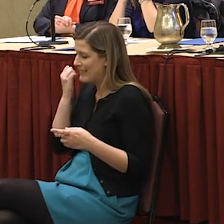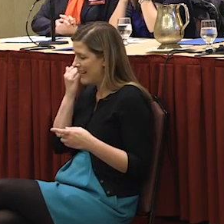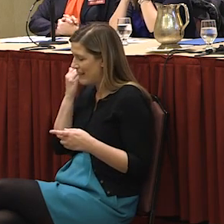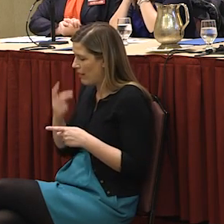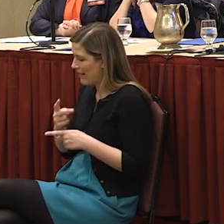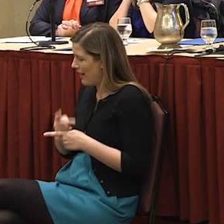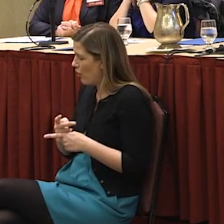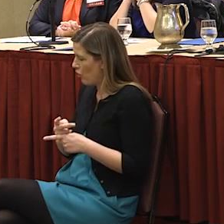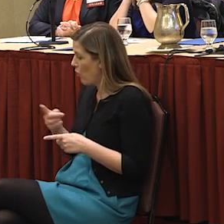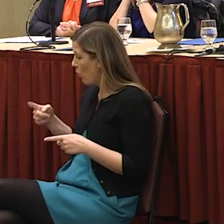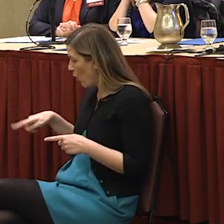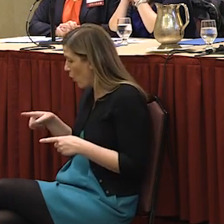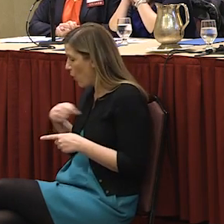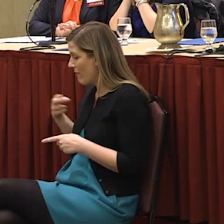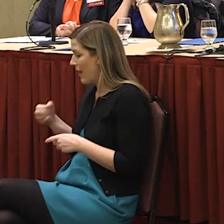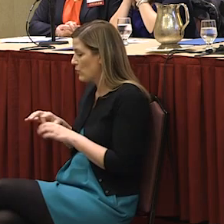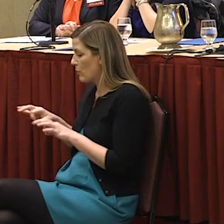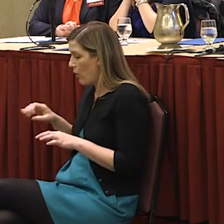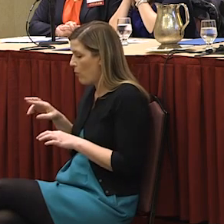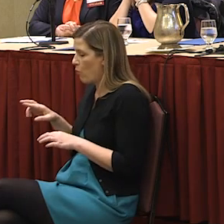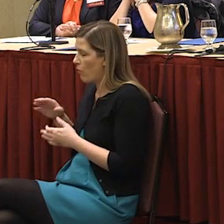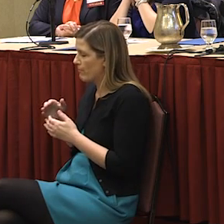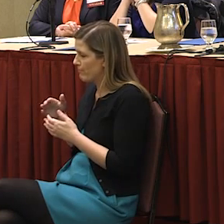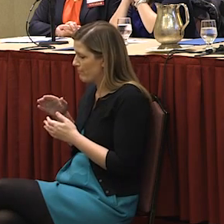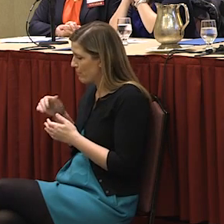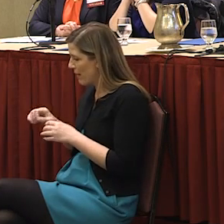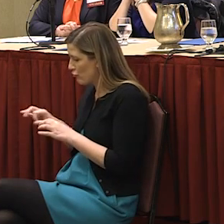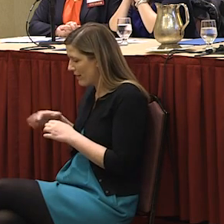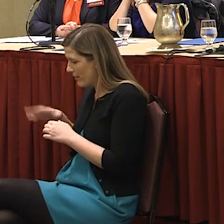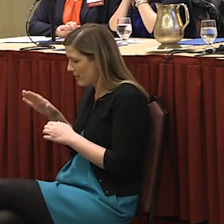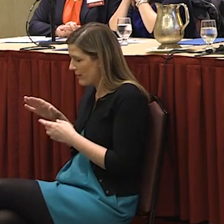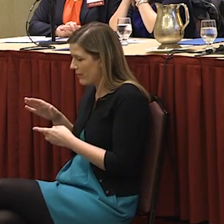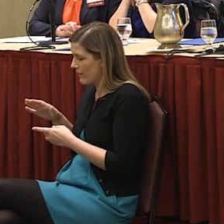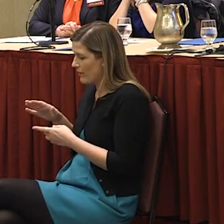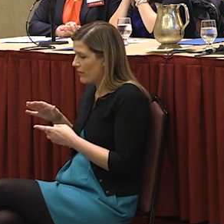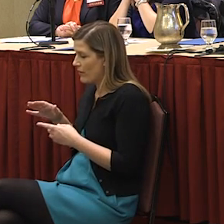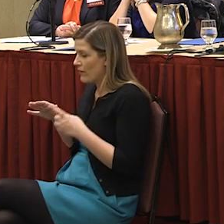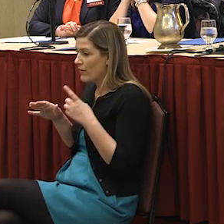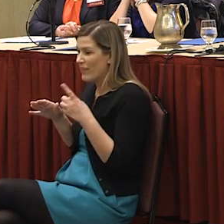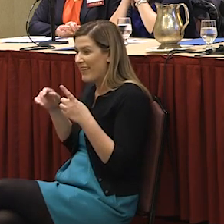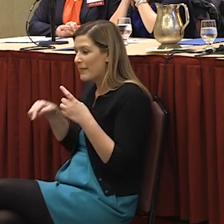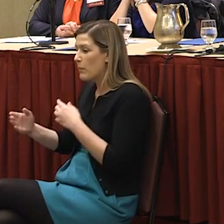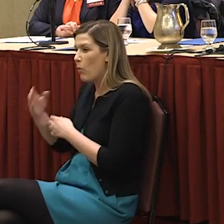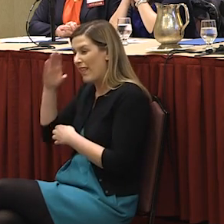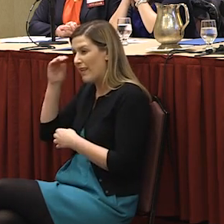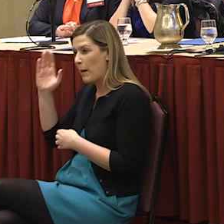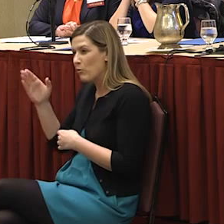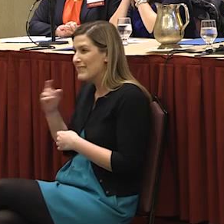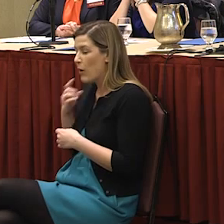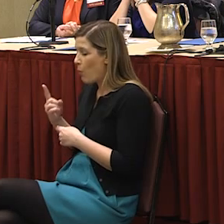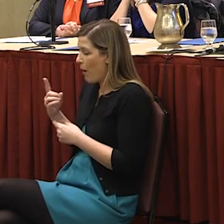a diploma or even more education. I think in our first morning keynote session, he was saying, just one more year more